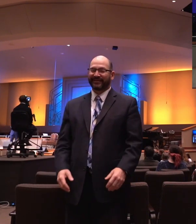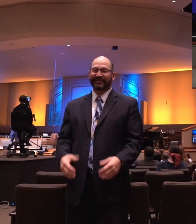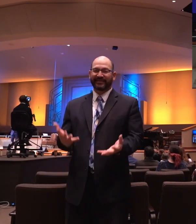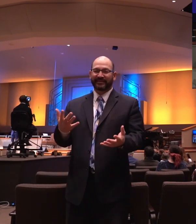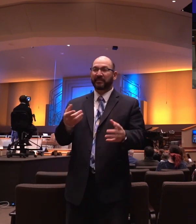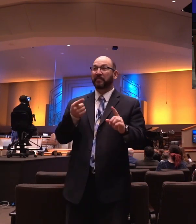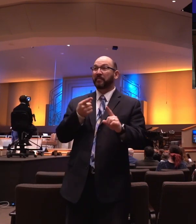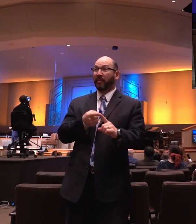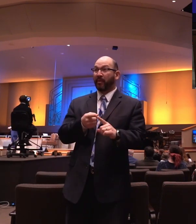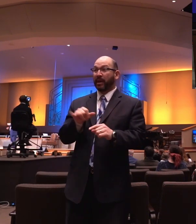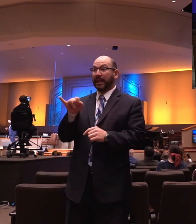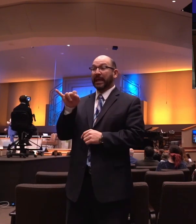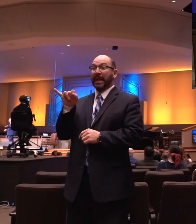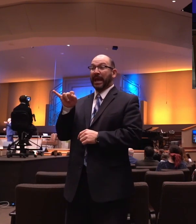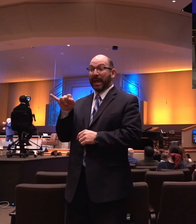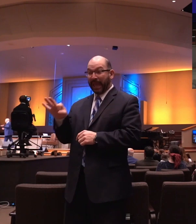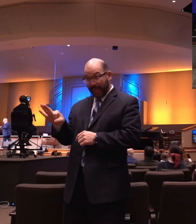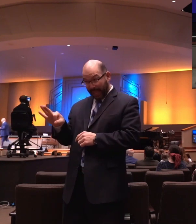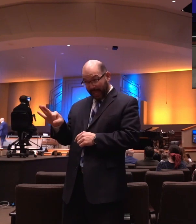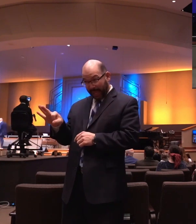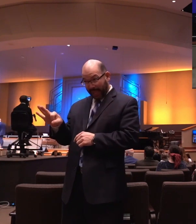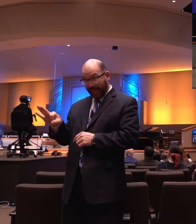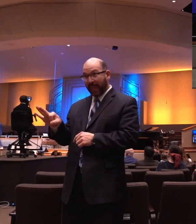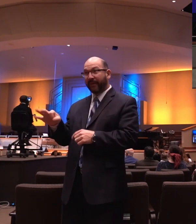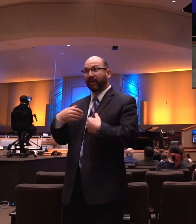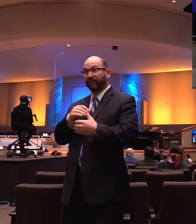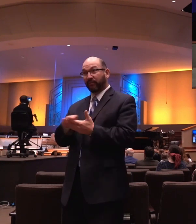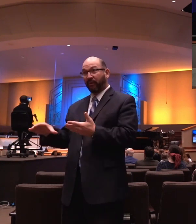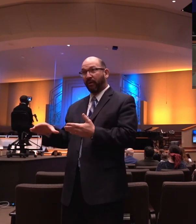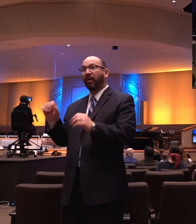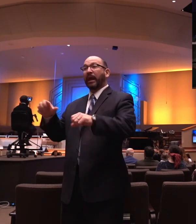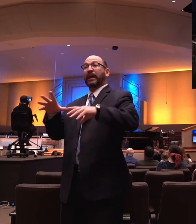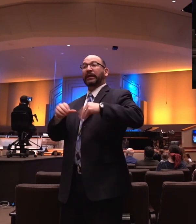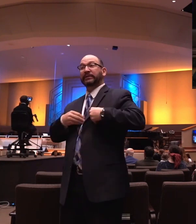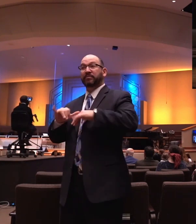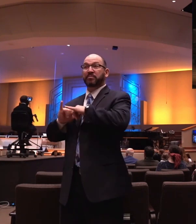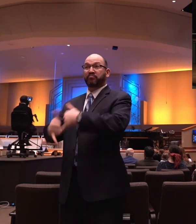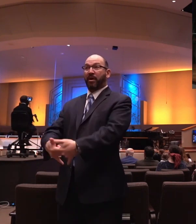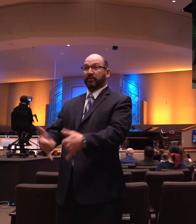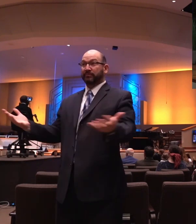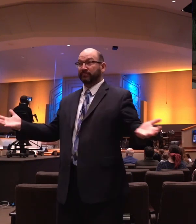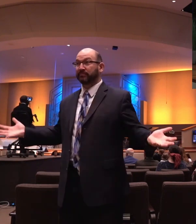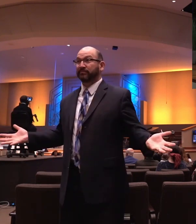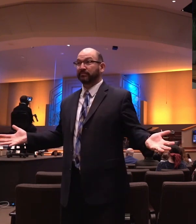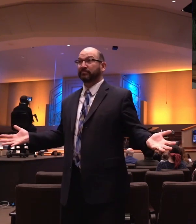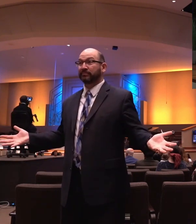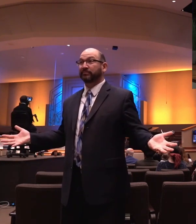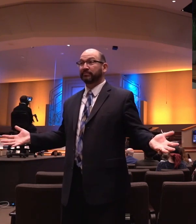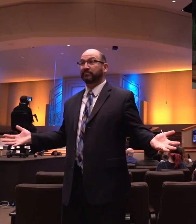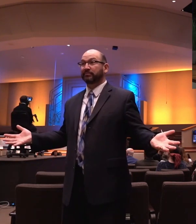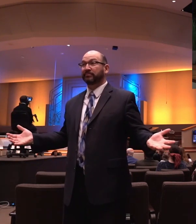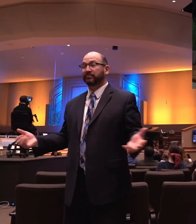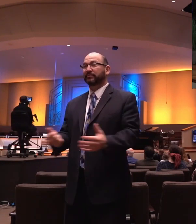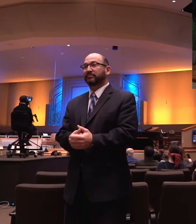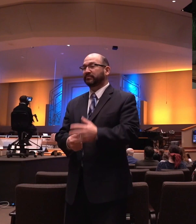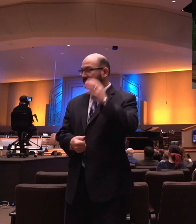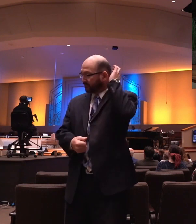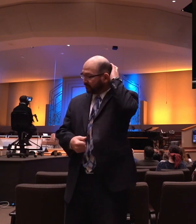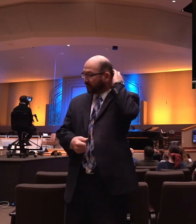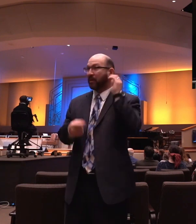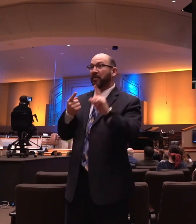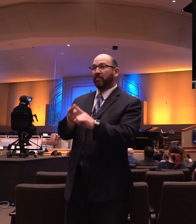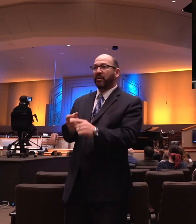conditional situation. If you have the card, then you get the money. All right? So there's a